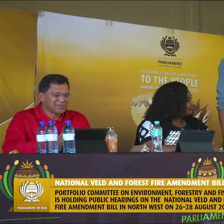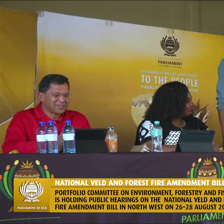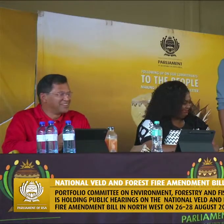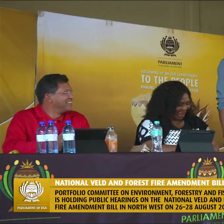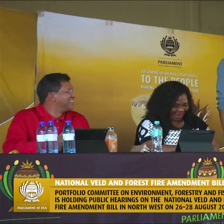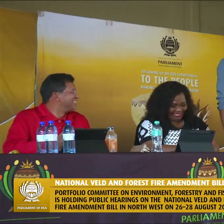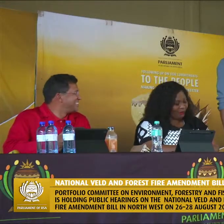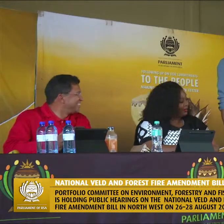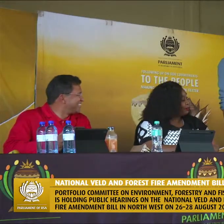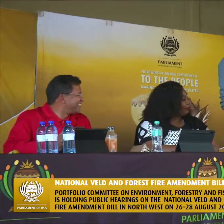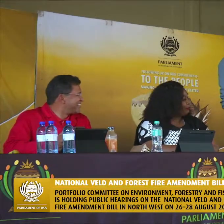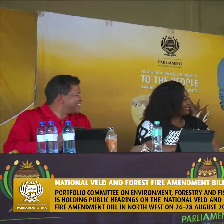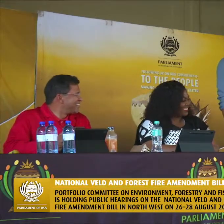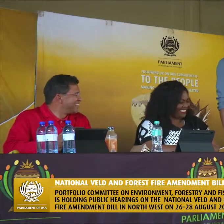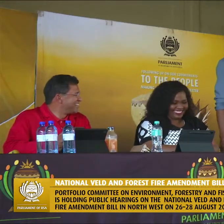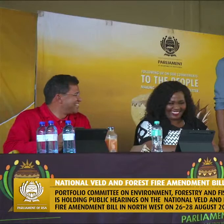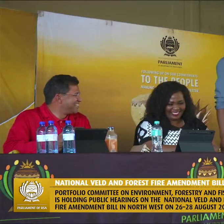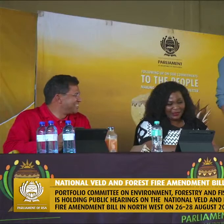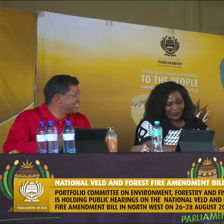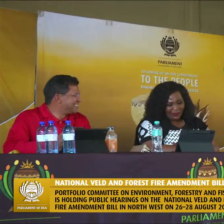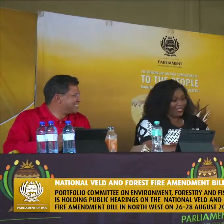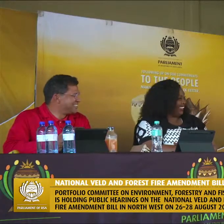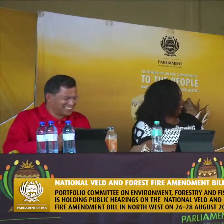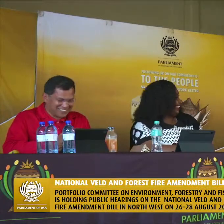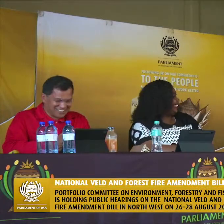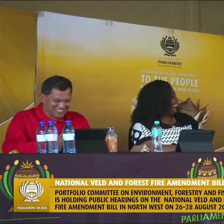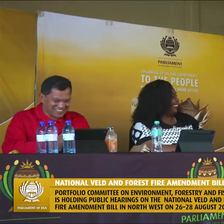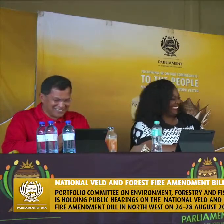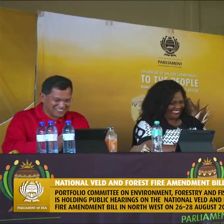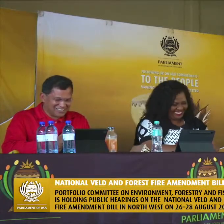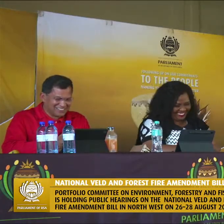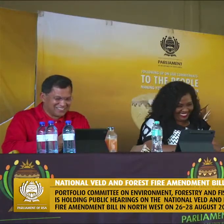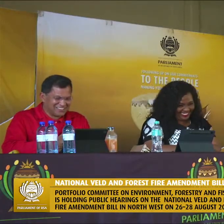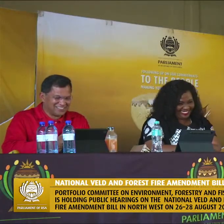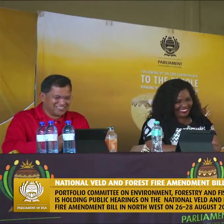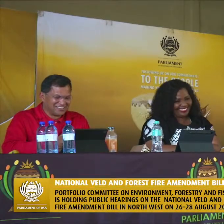whether i'm making you know she was a tea girl here